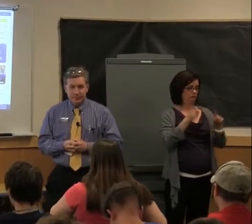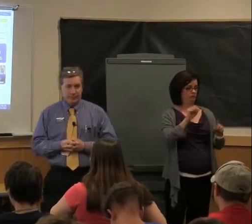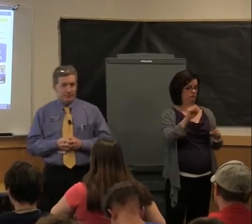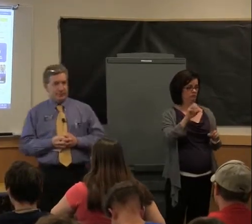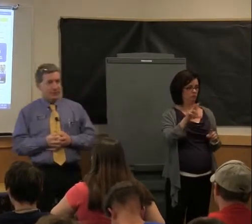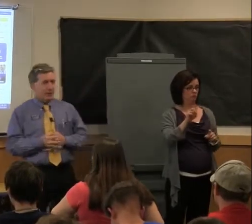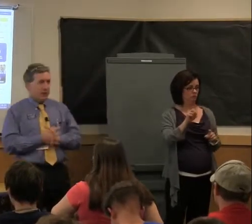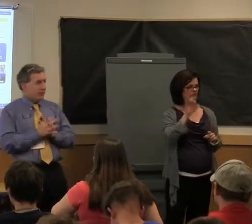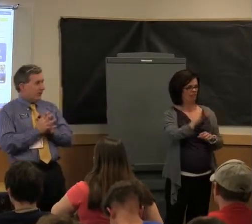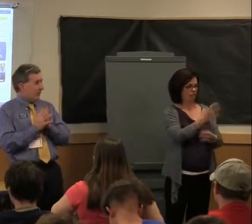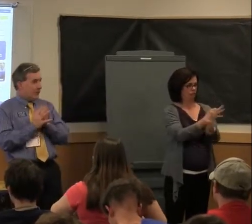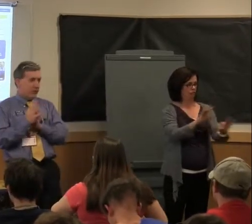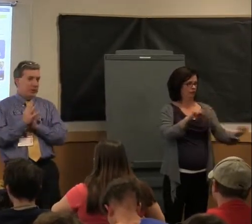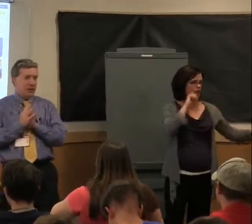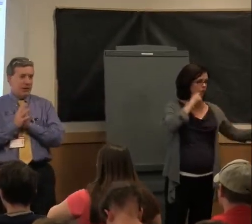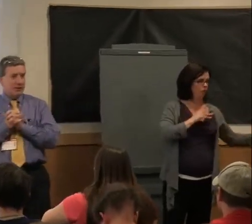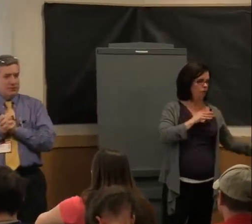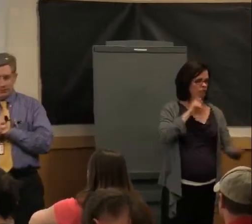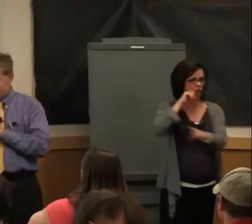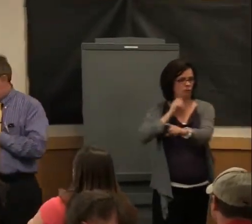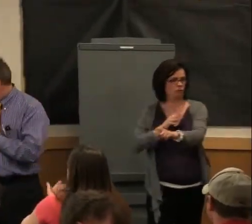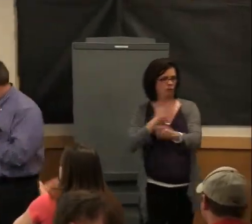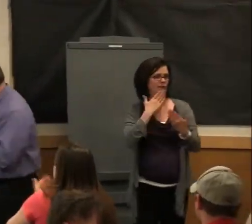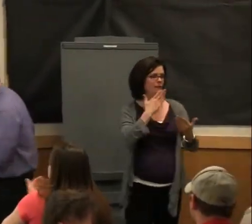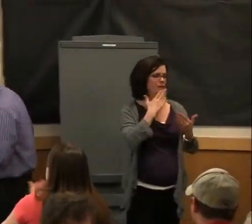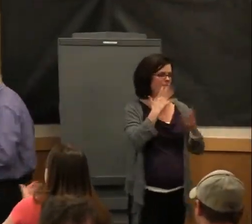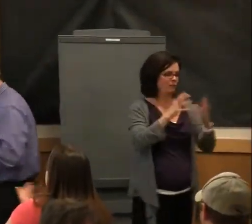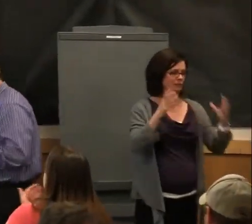So, all right, well, thank you very much.